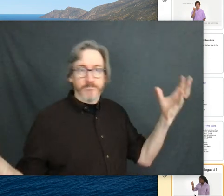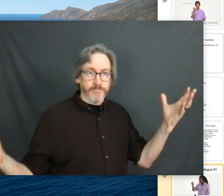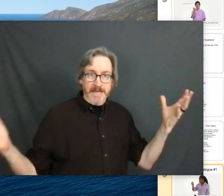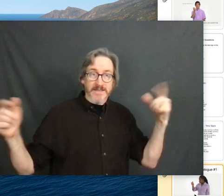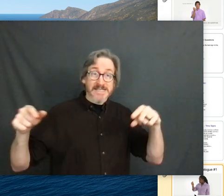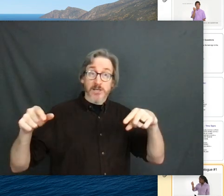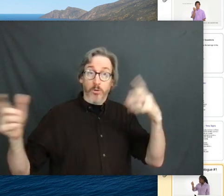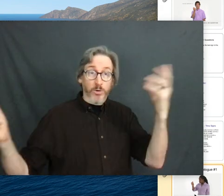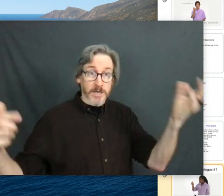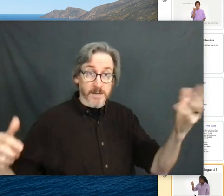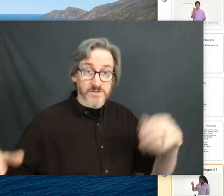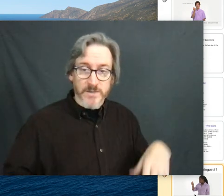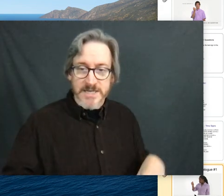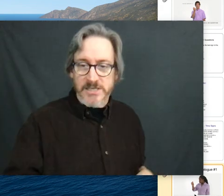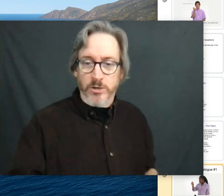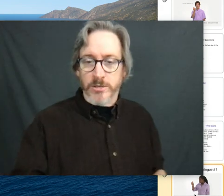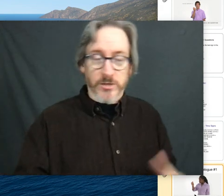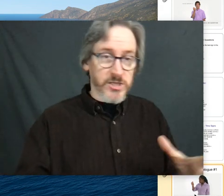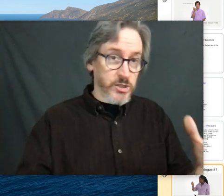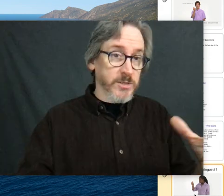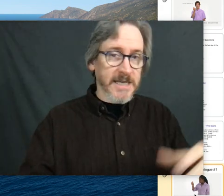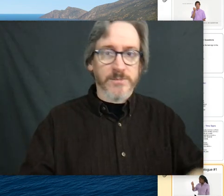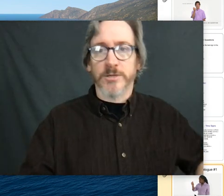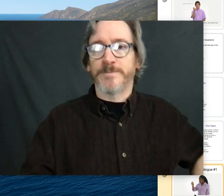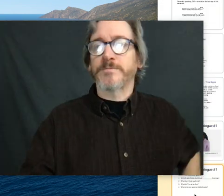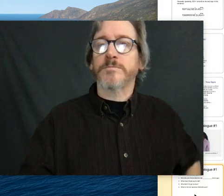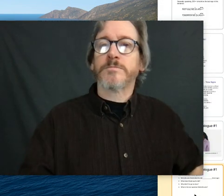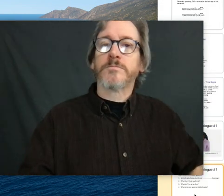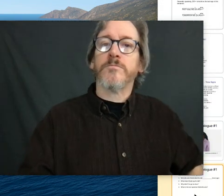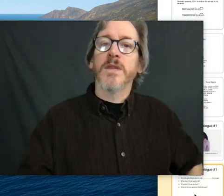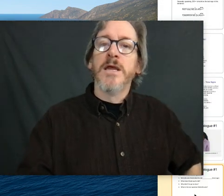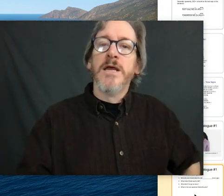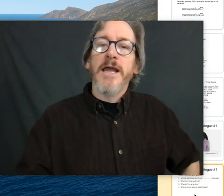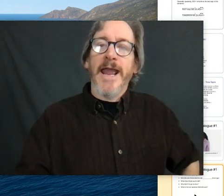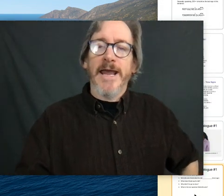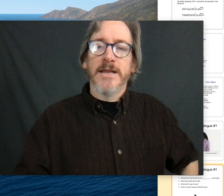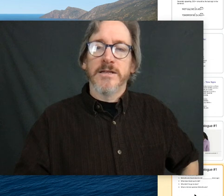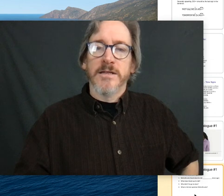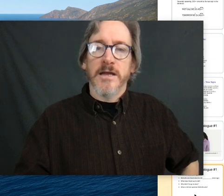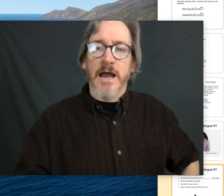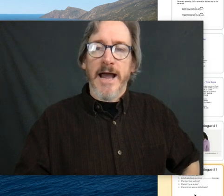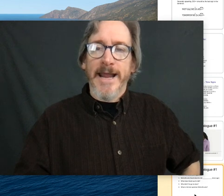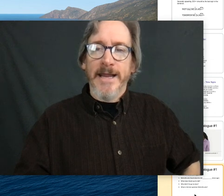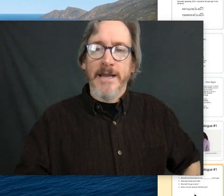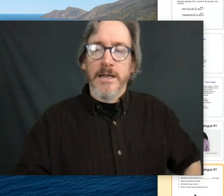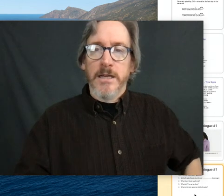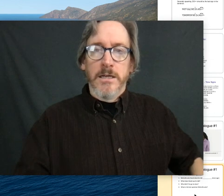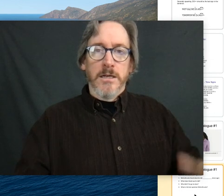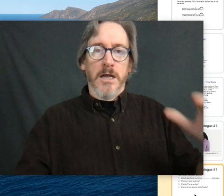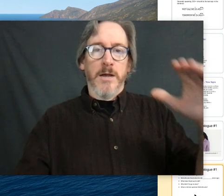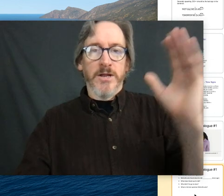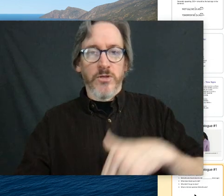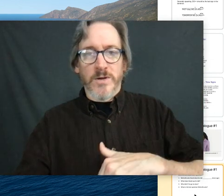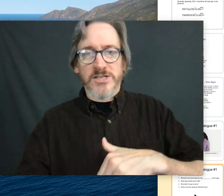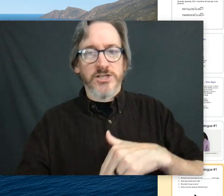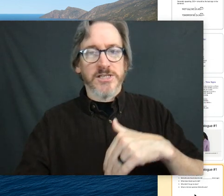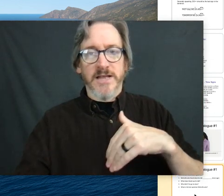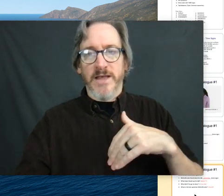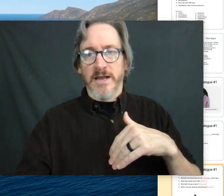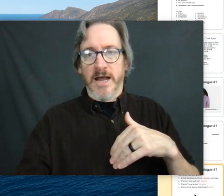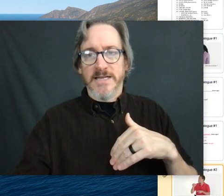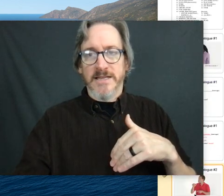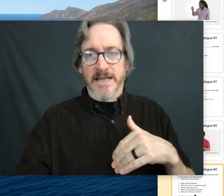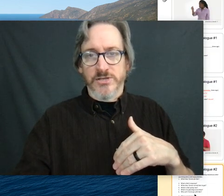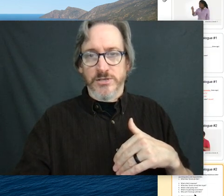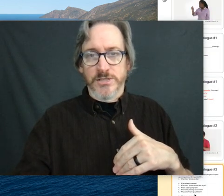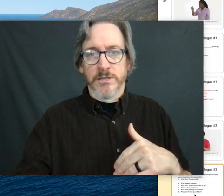dialogues. Again, this is the homework. It comes from the textbook, or the student textbook. And I hear the questions, and